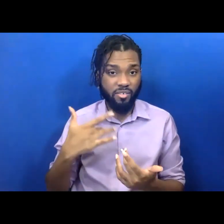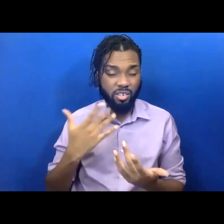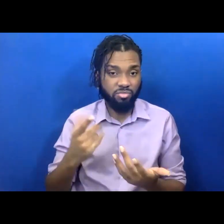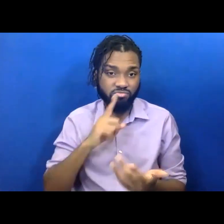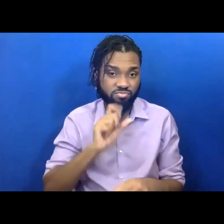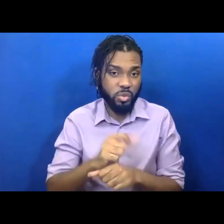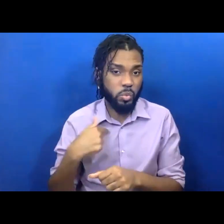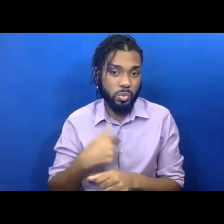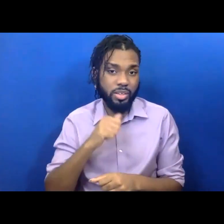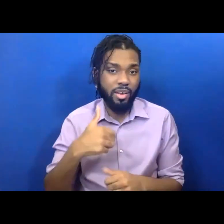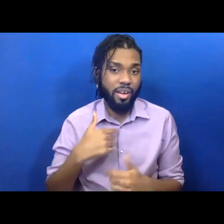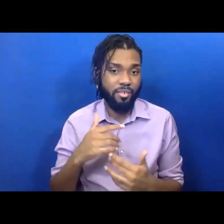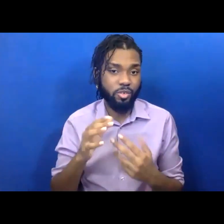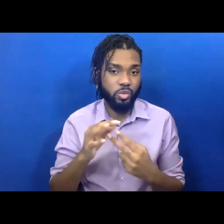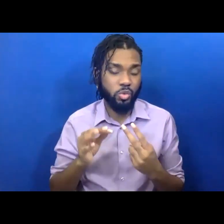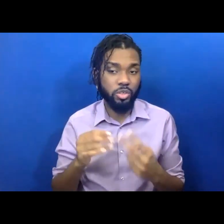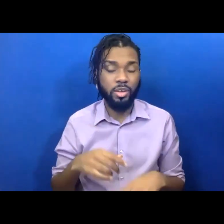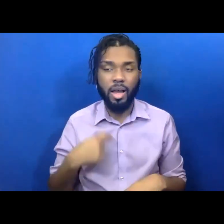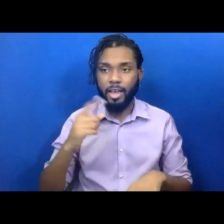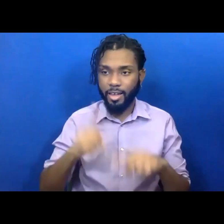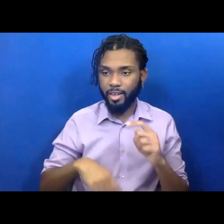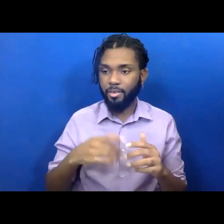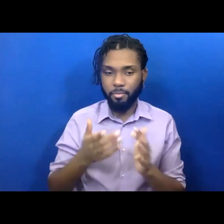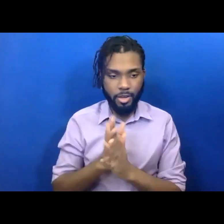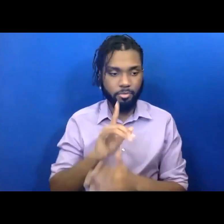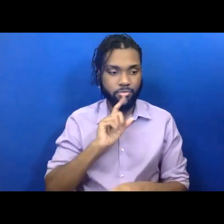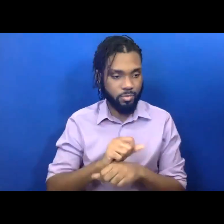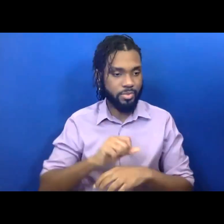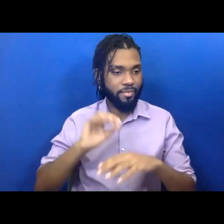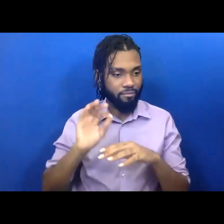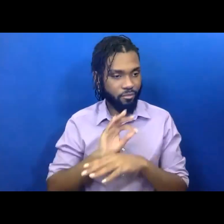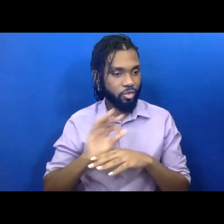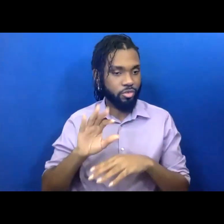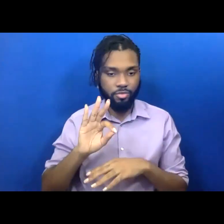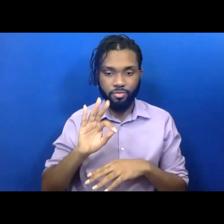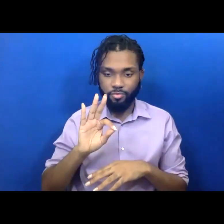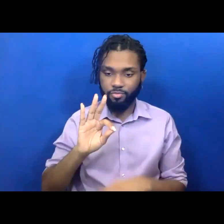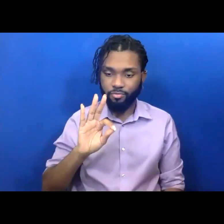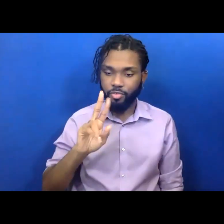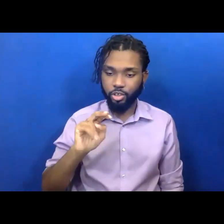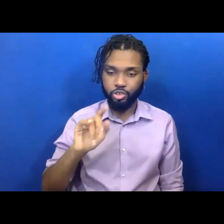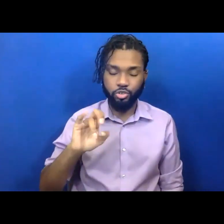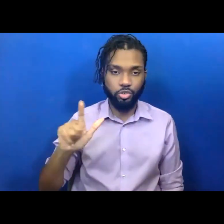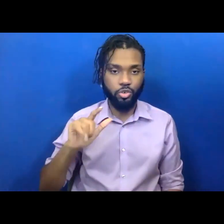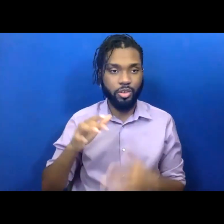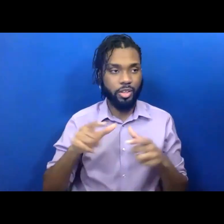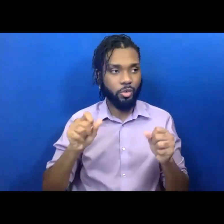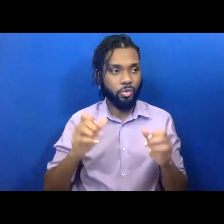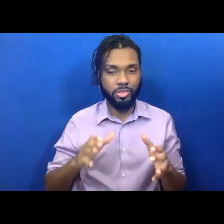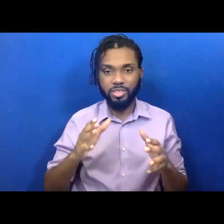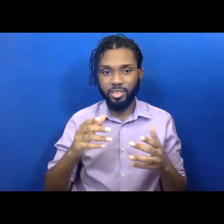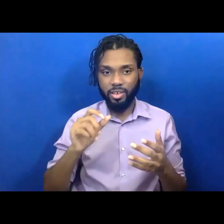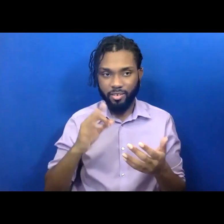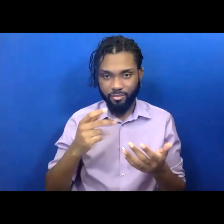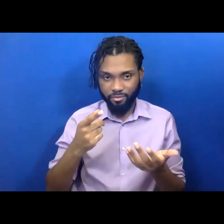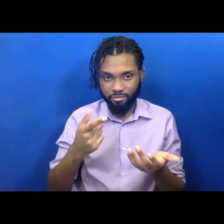fully functional linguist without this type of discussion occurring, because of what would happen. It would just not be a